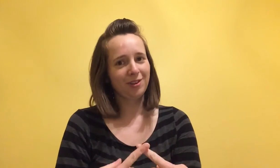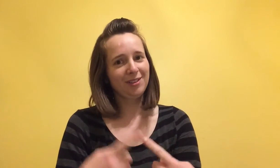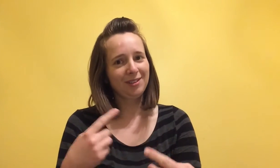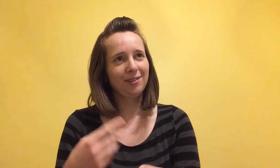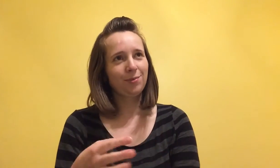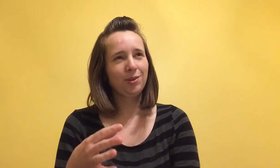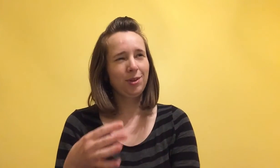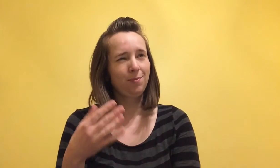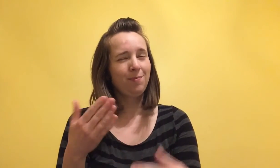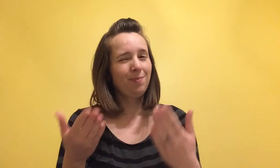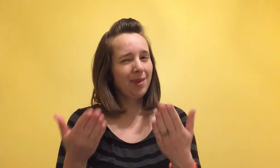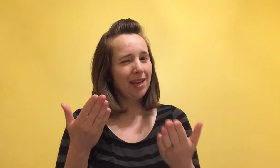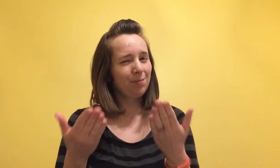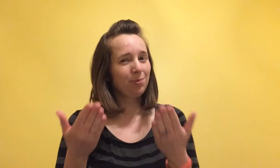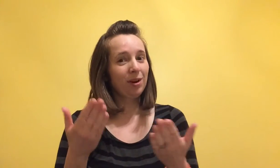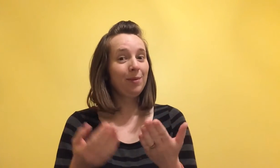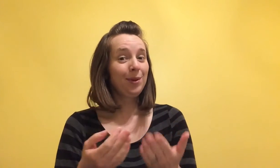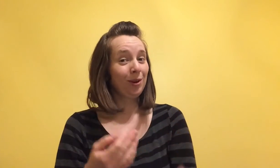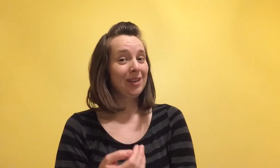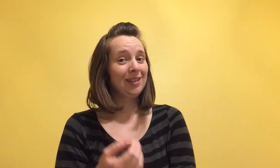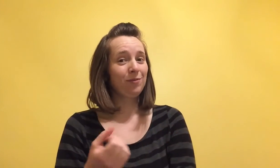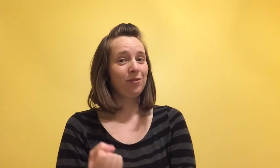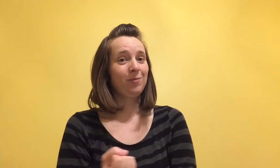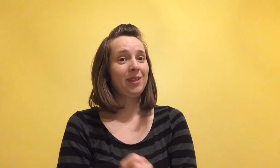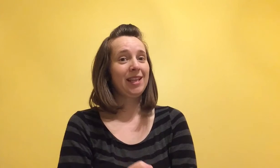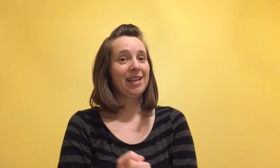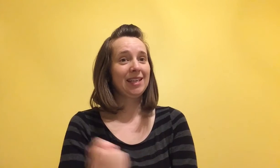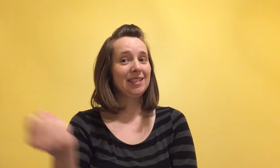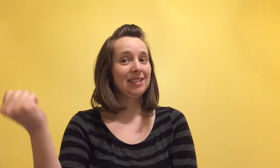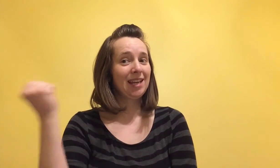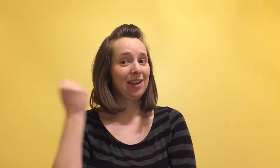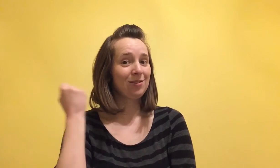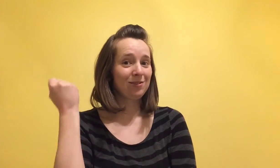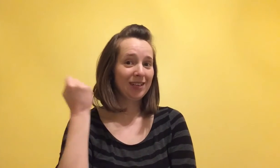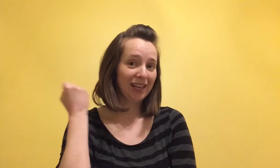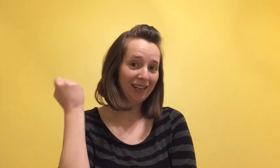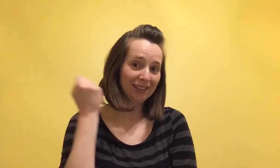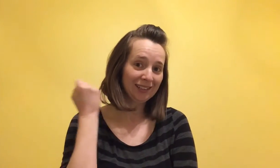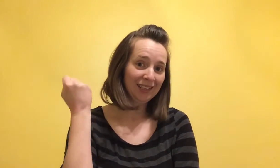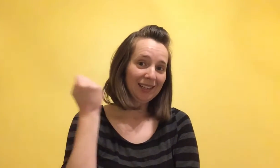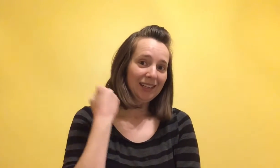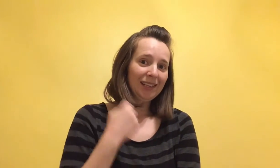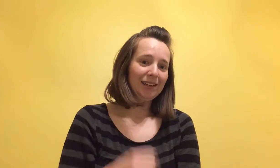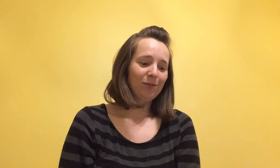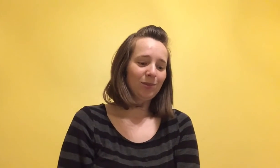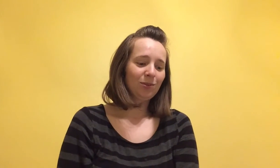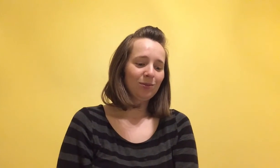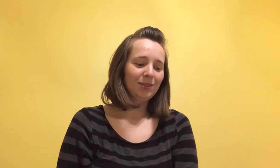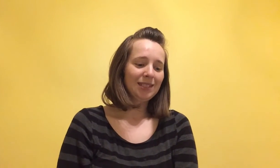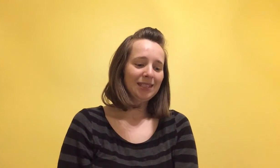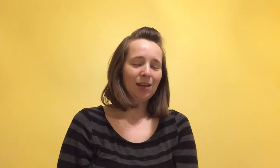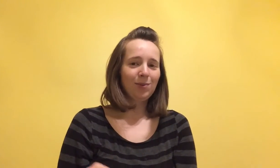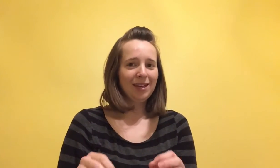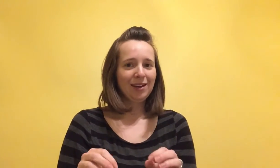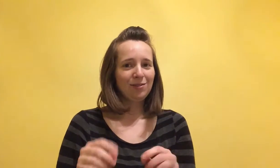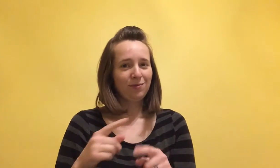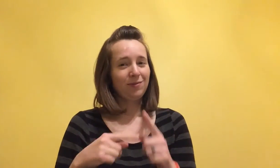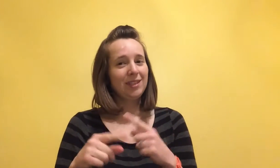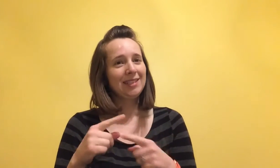one, which you may have probably already done from last Saturday. So this is how